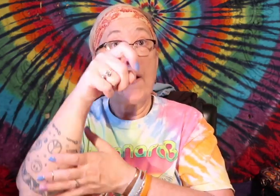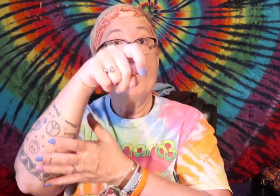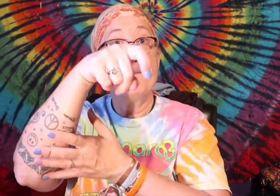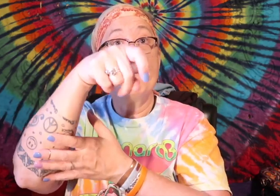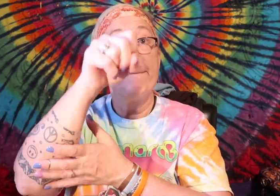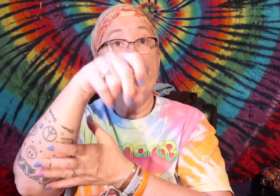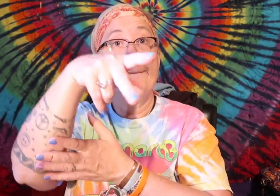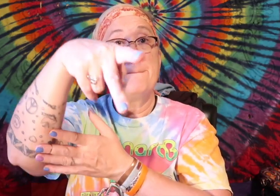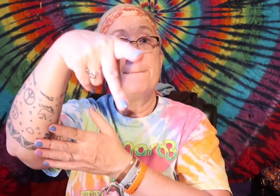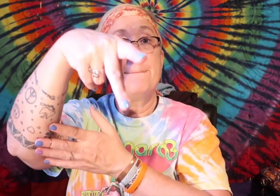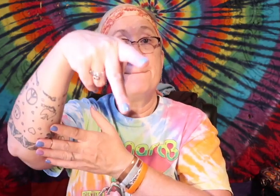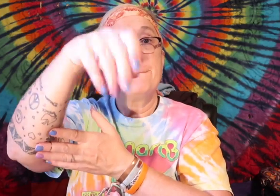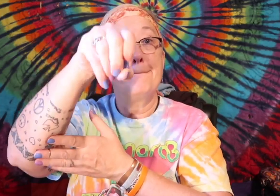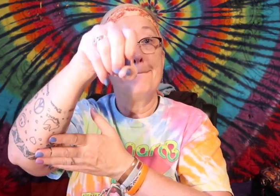Lee heard pop.